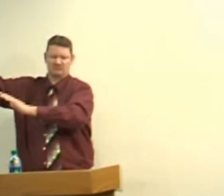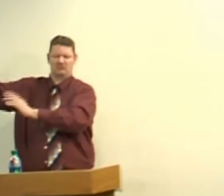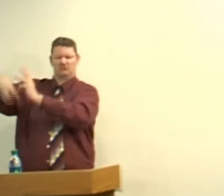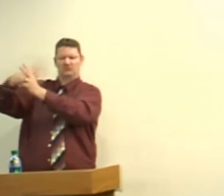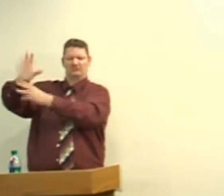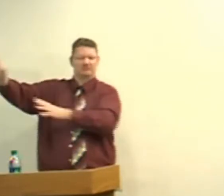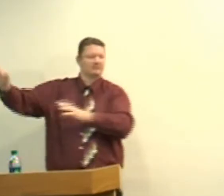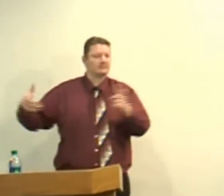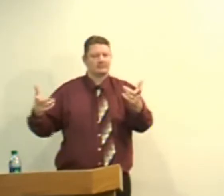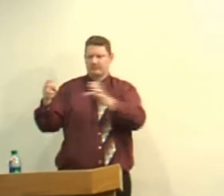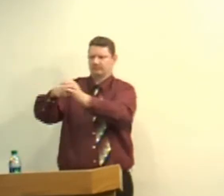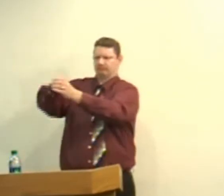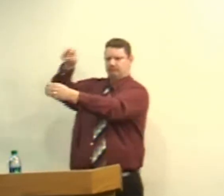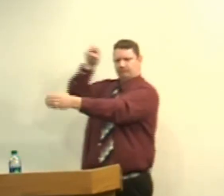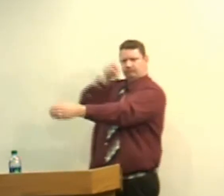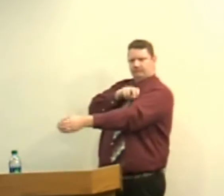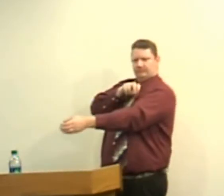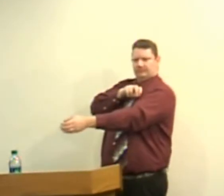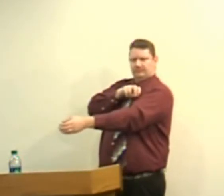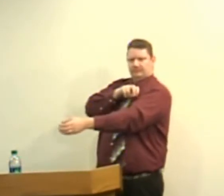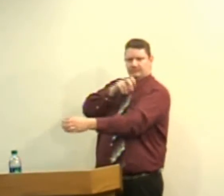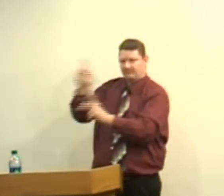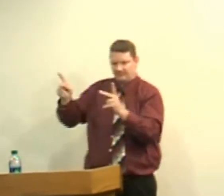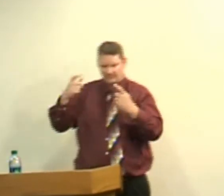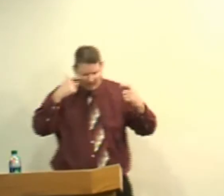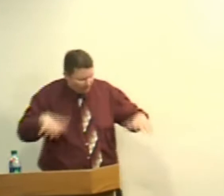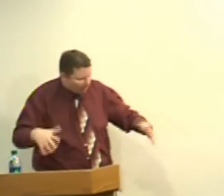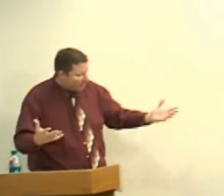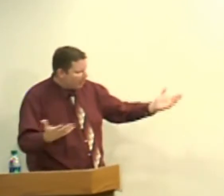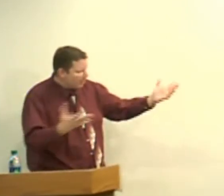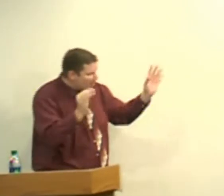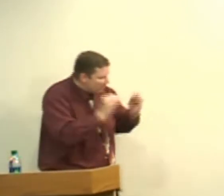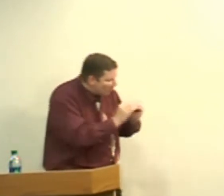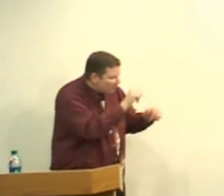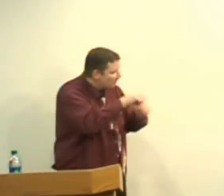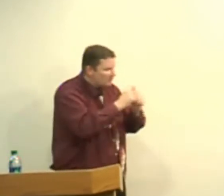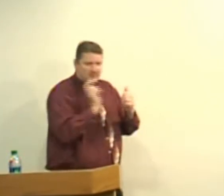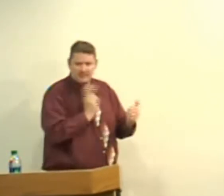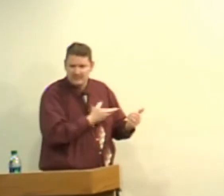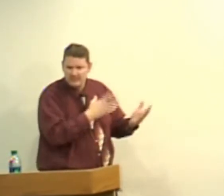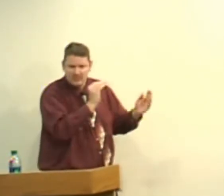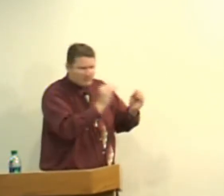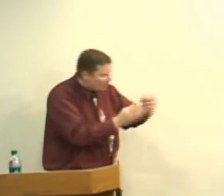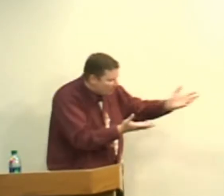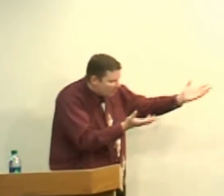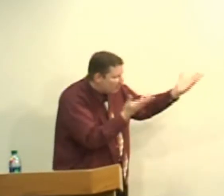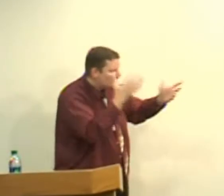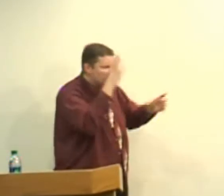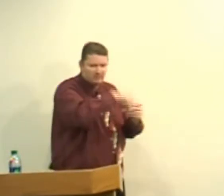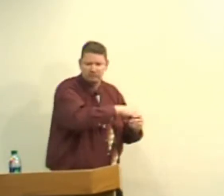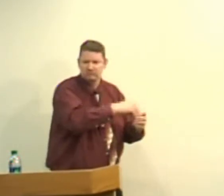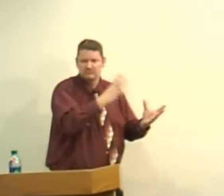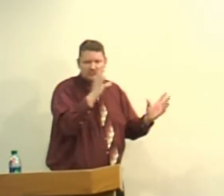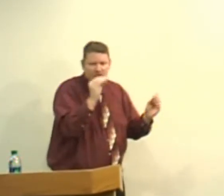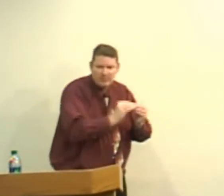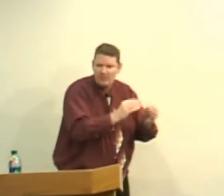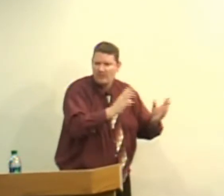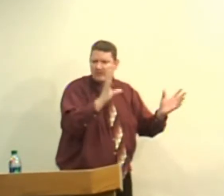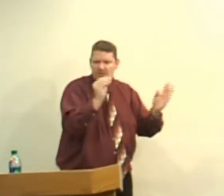does, all of those things, you have stepped back from that. So all of the older people are thinking that